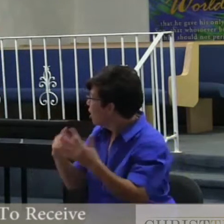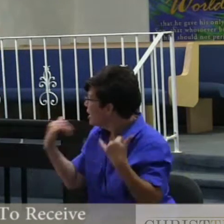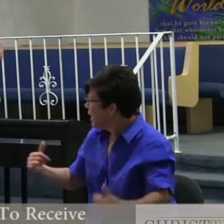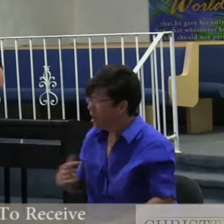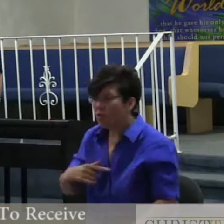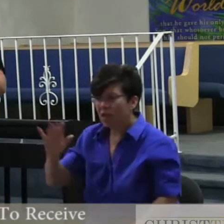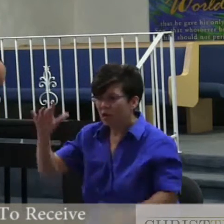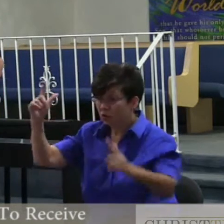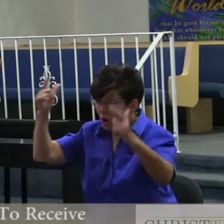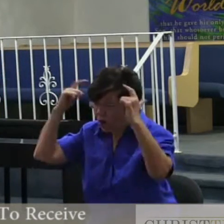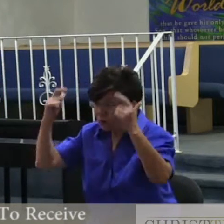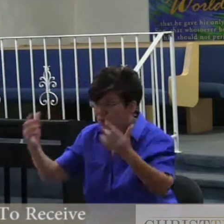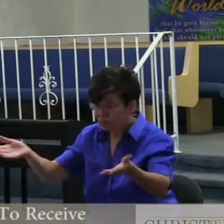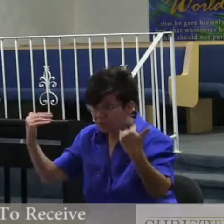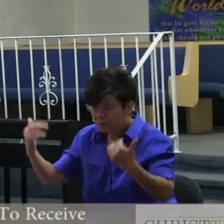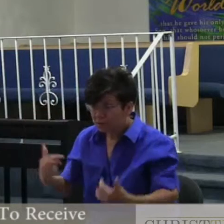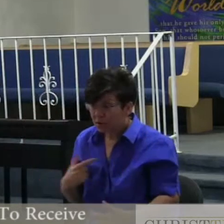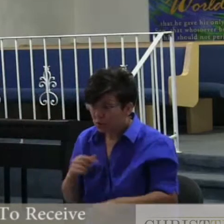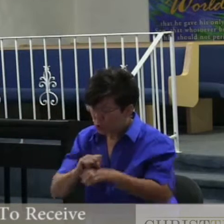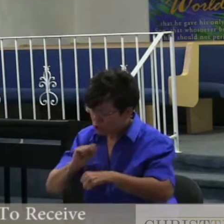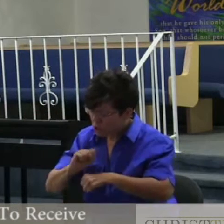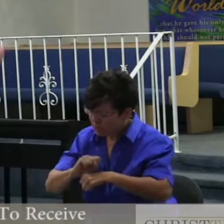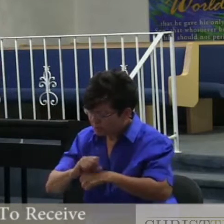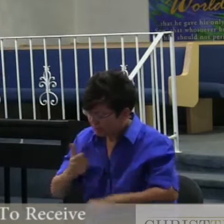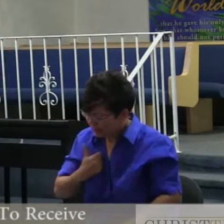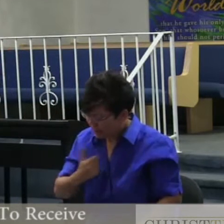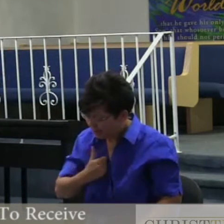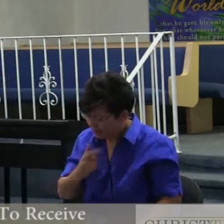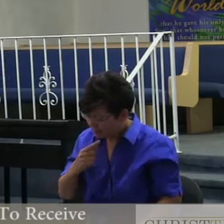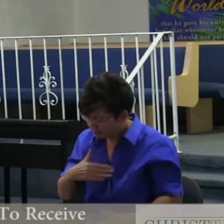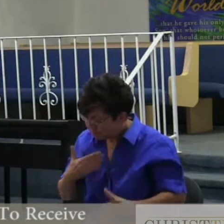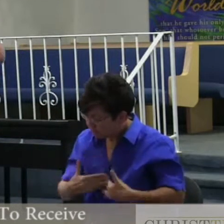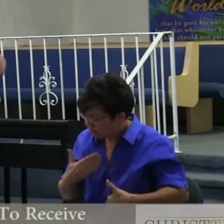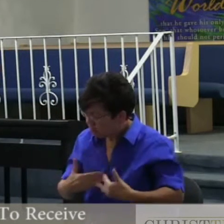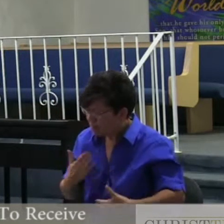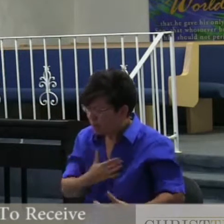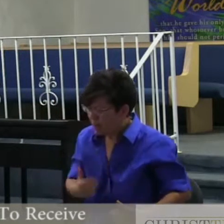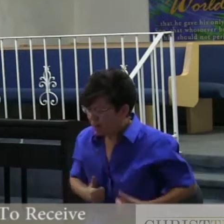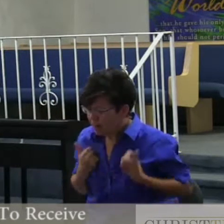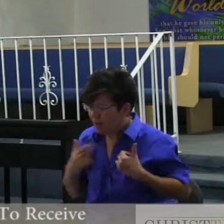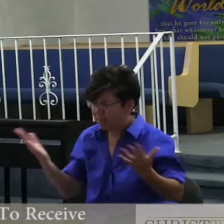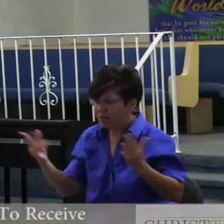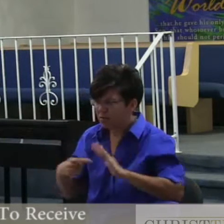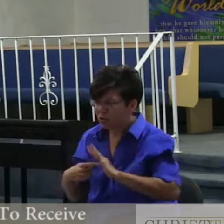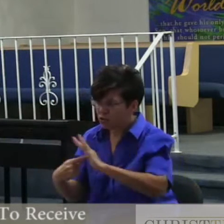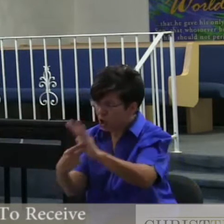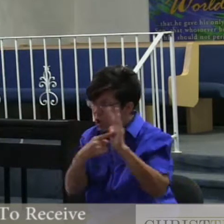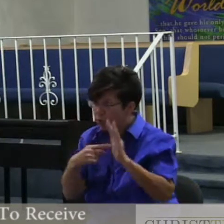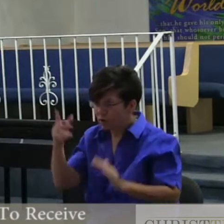the way, and I'm going to work on myself and tell my flesh to shut up.